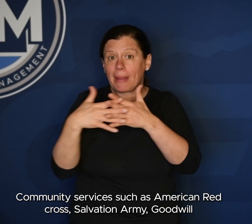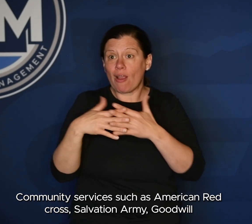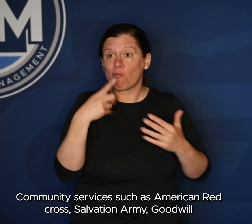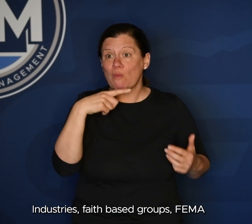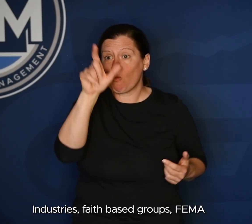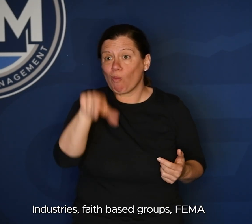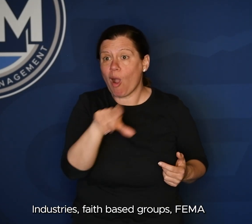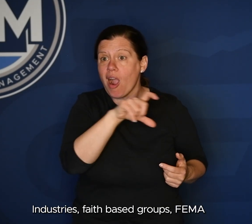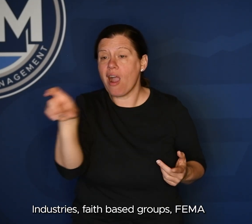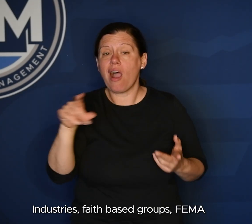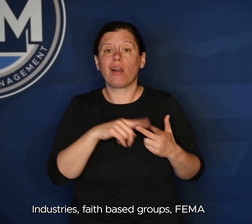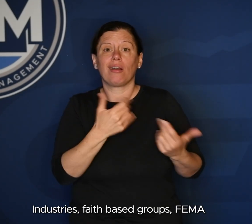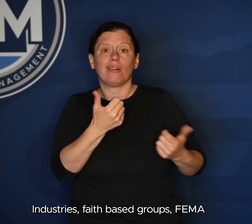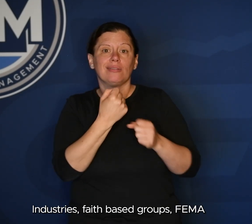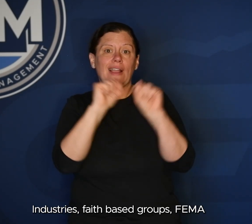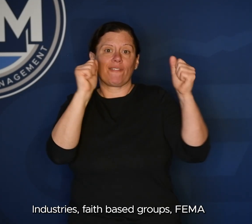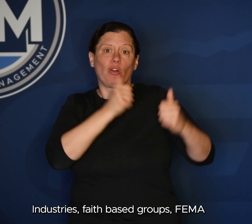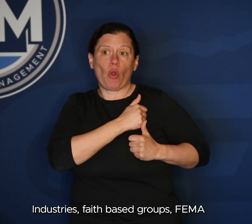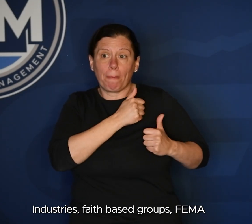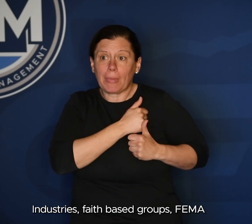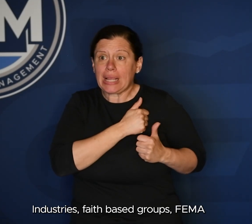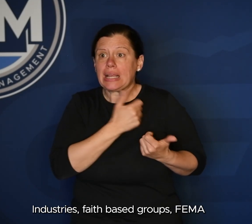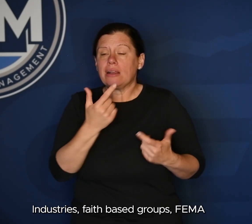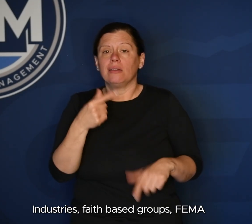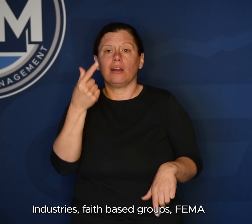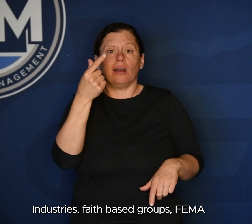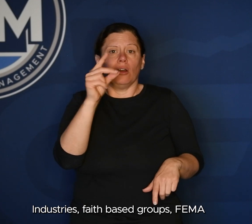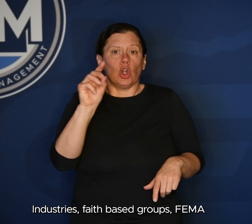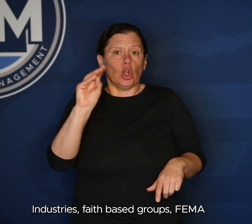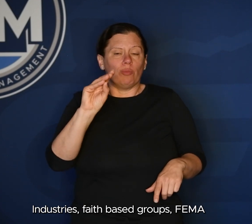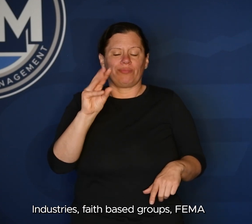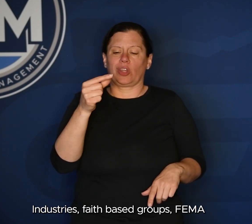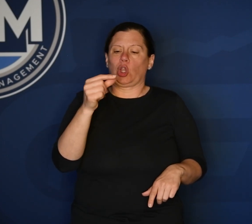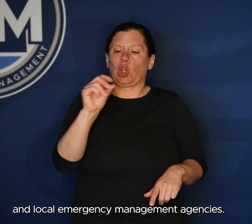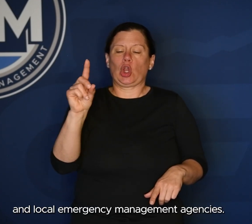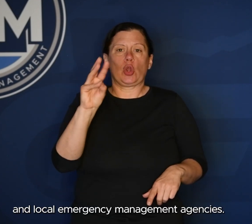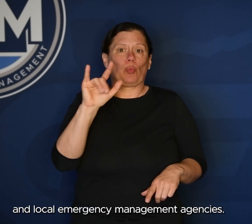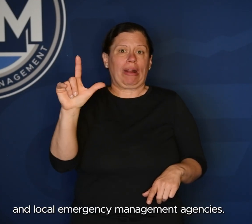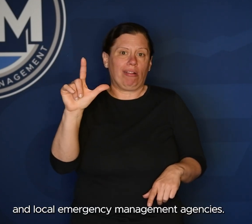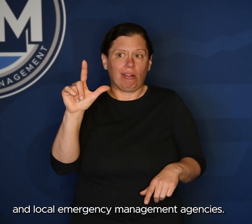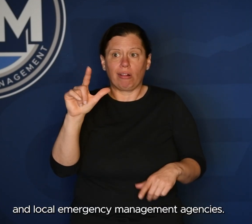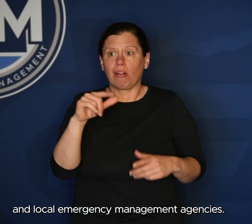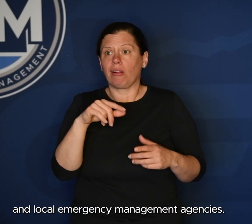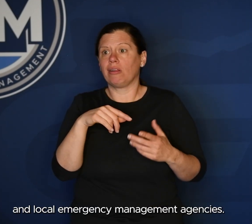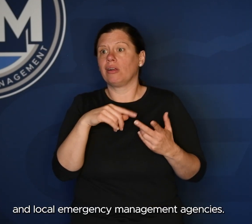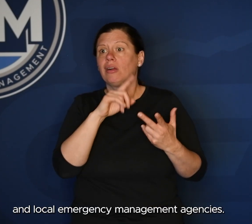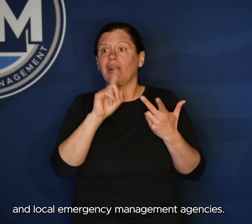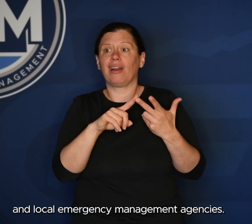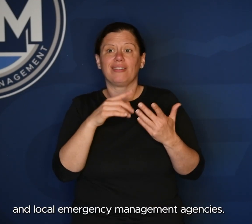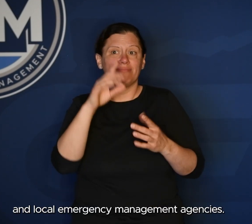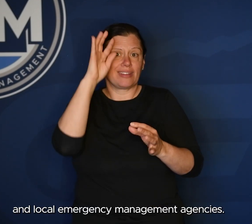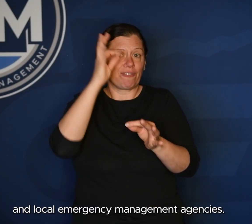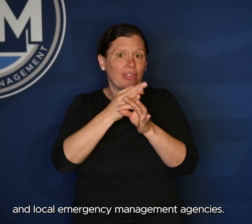Goodwill Industries, faith-based groups, FEMA, and local emergency management agencies?